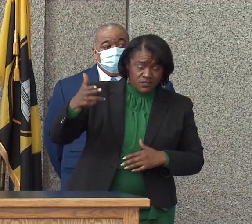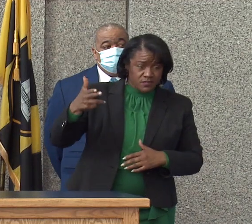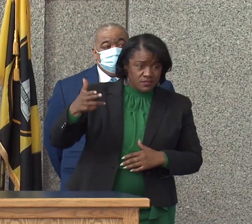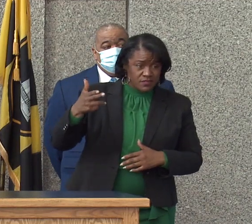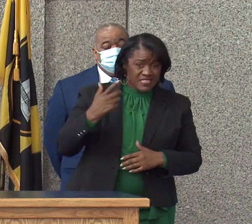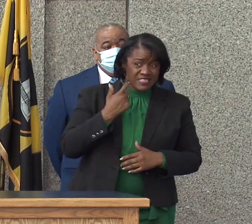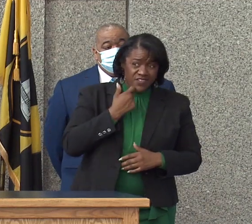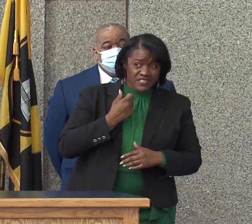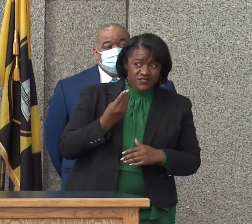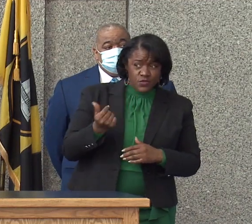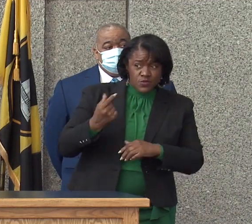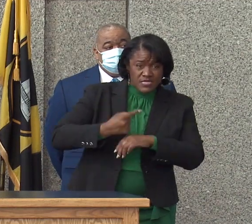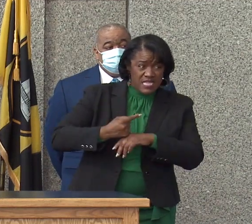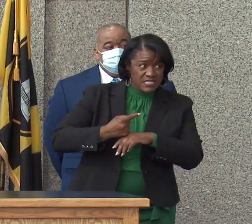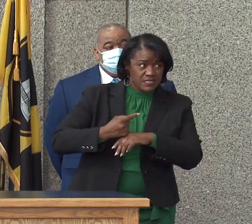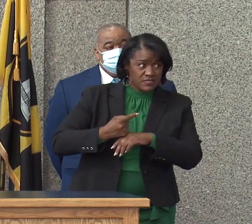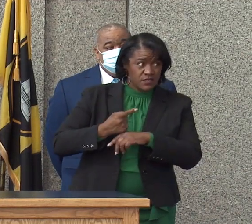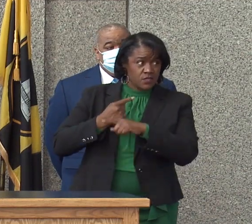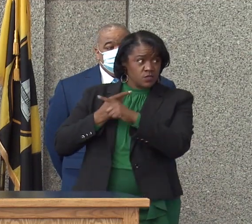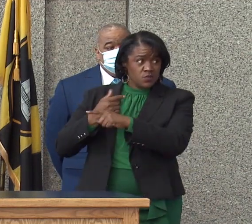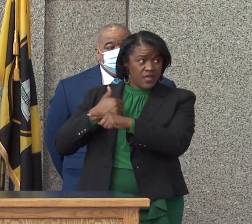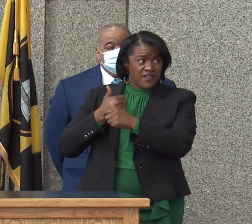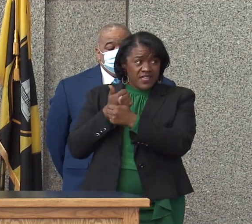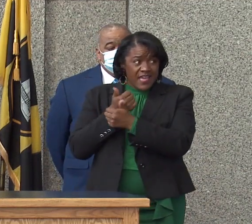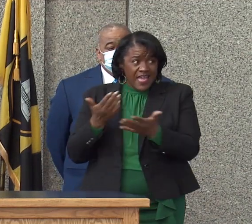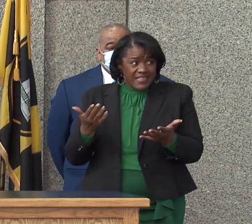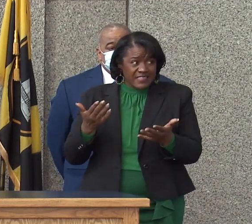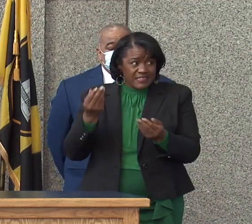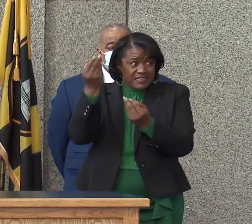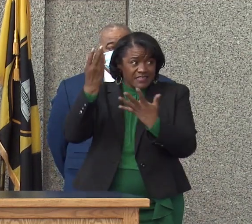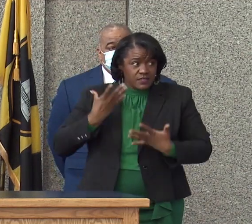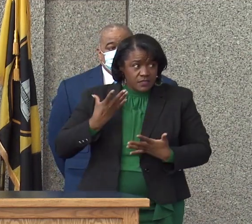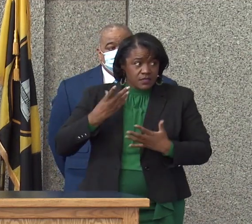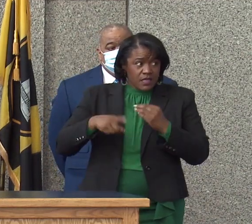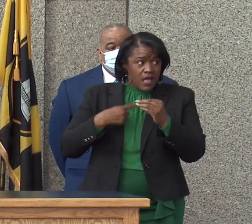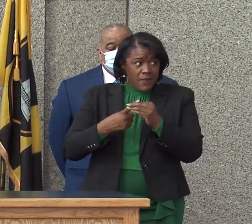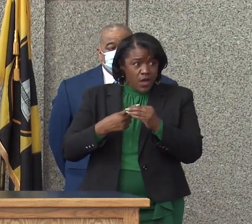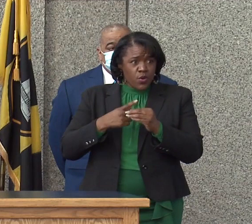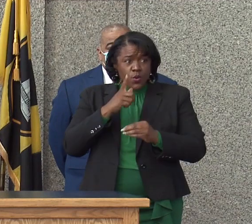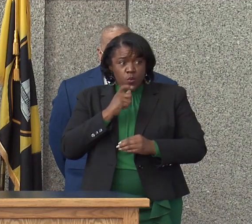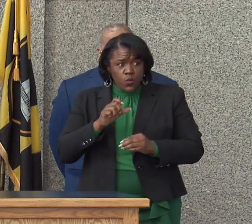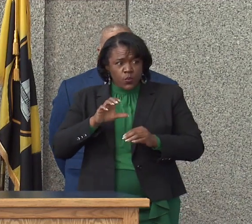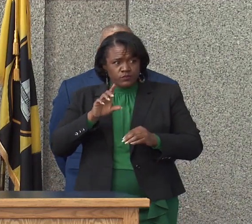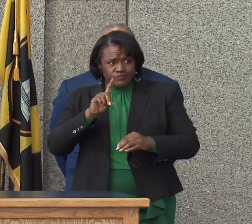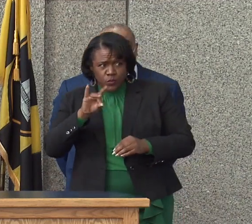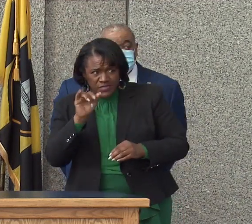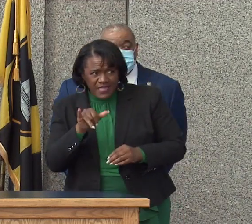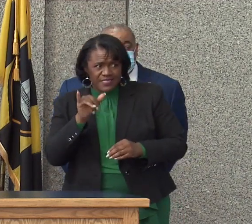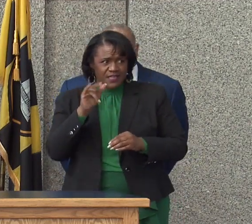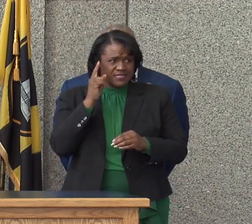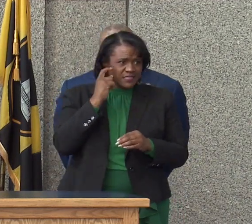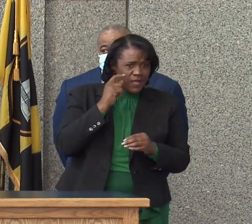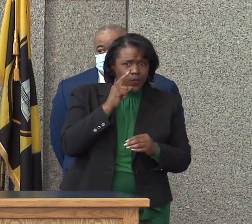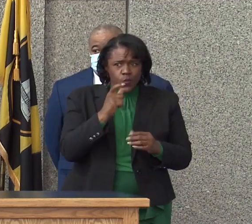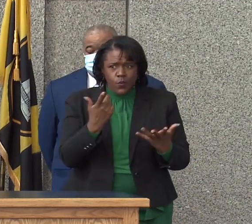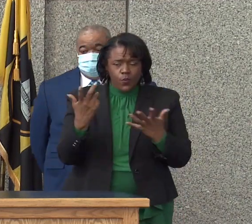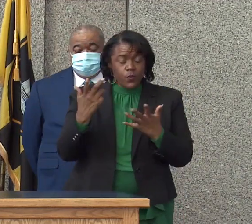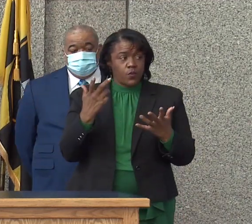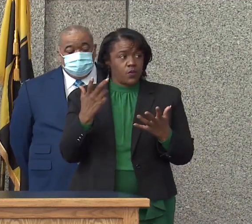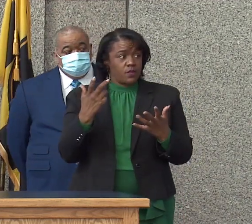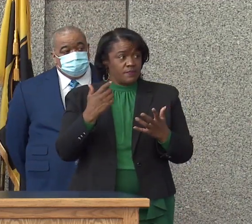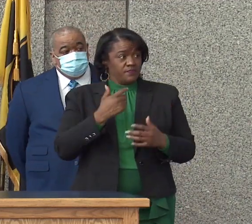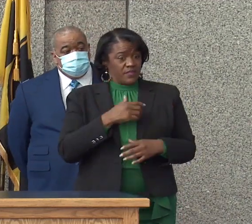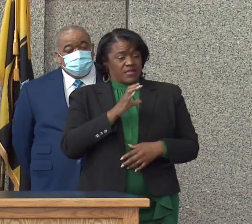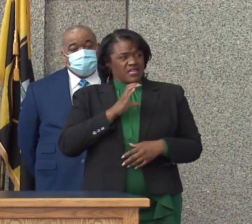the last few days. Do you guys have any updates on these suspects? Are there any suspects in these cases? Well, I'll